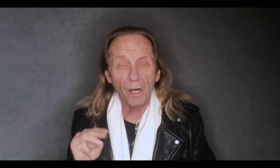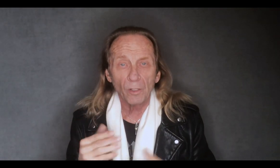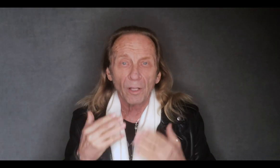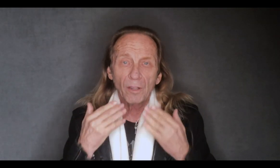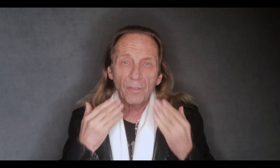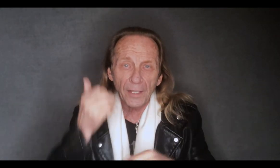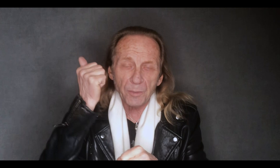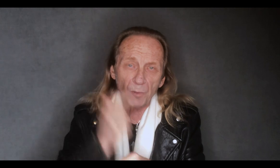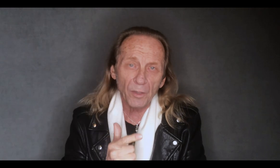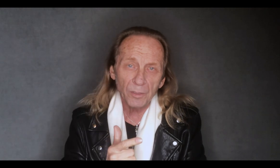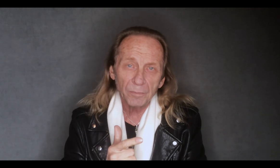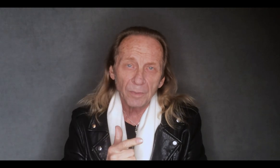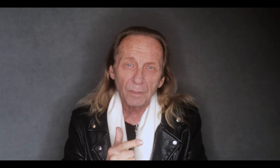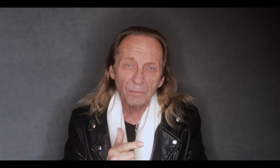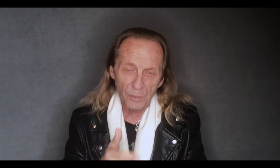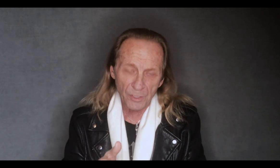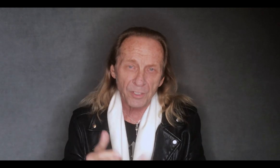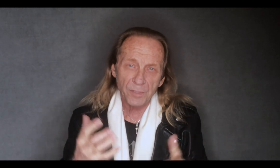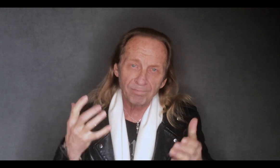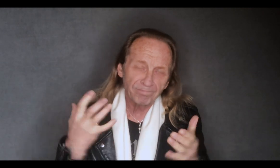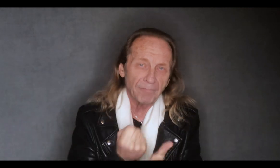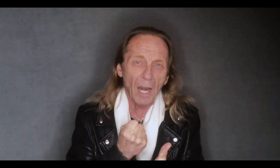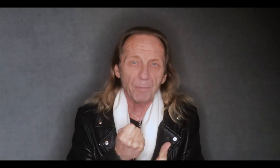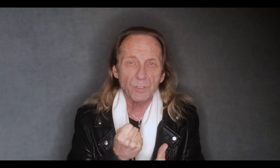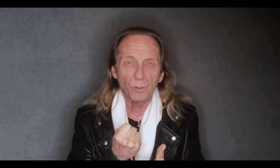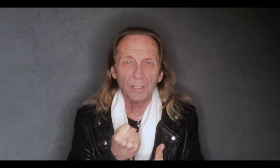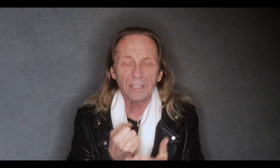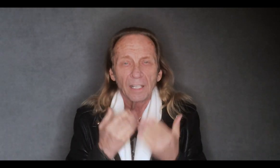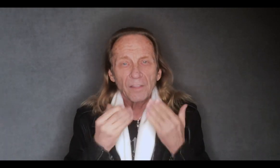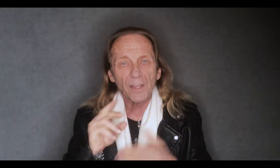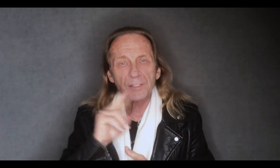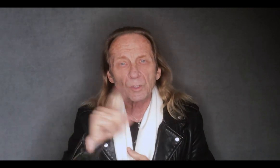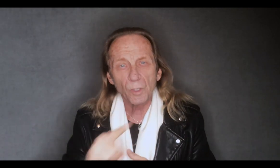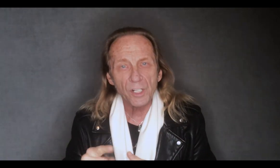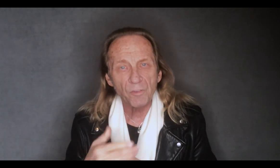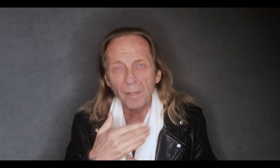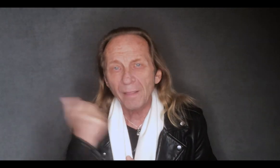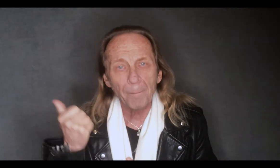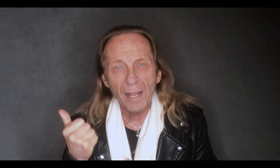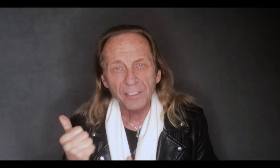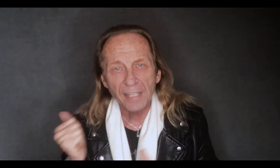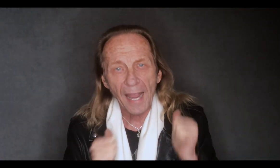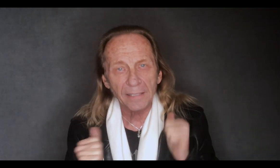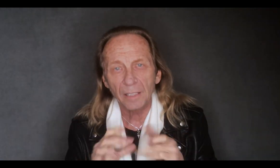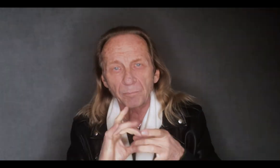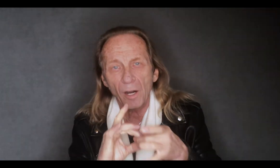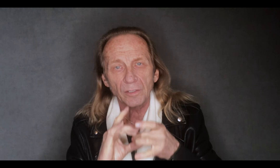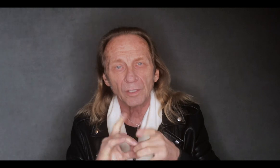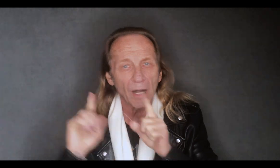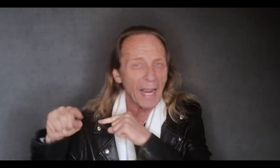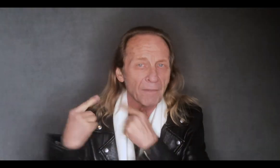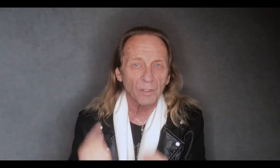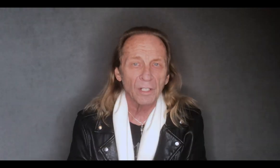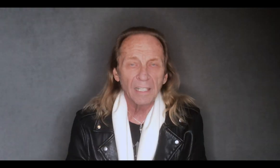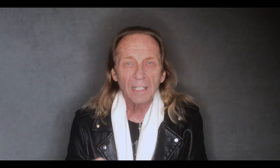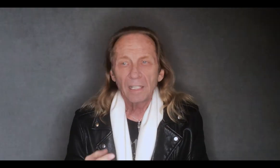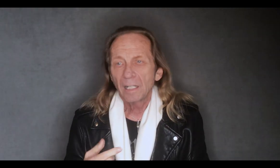Martyr, thank you, brother, for this opportunity. Thank you, Riz, for being the best acting partner ever.